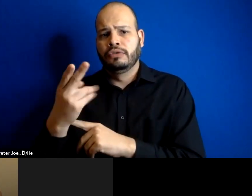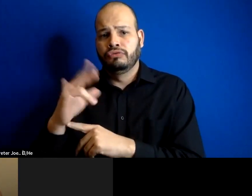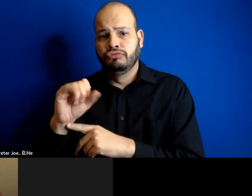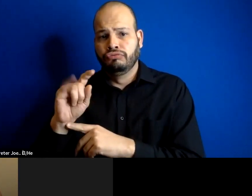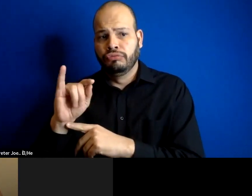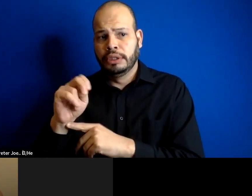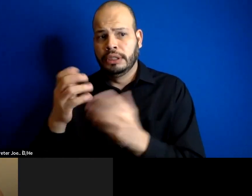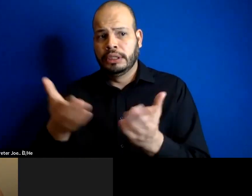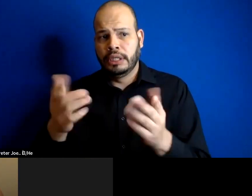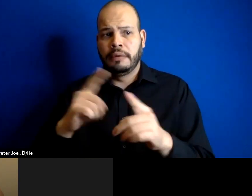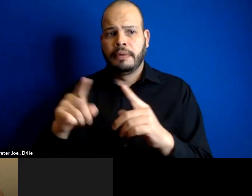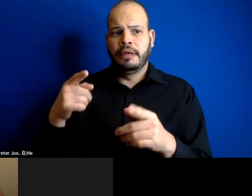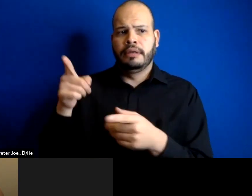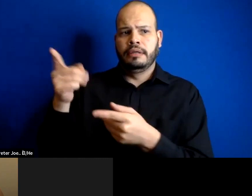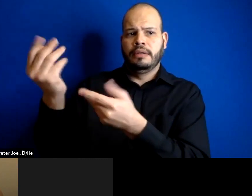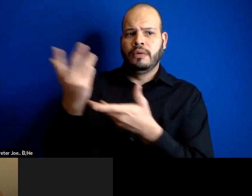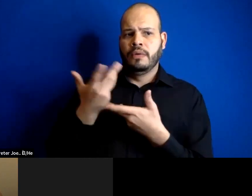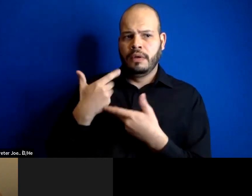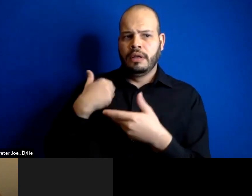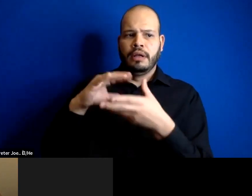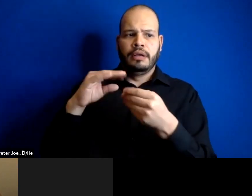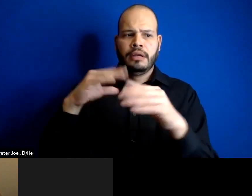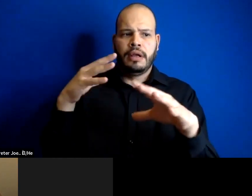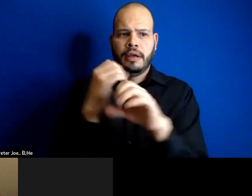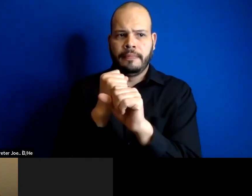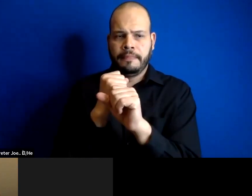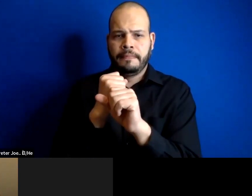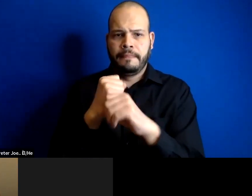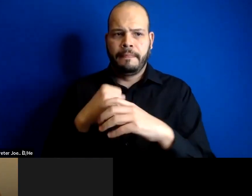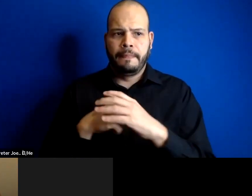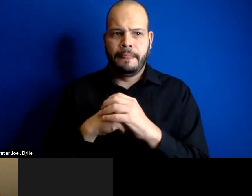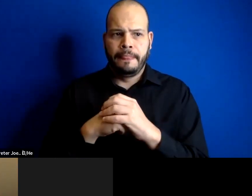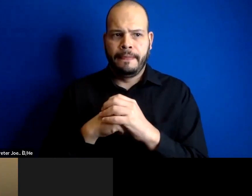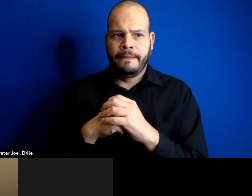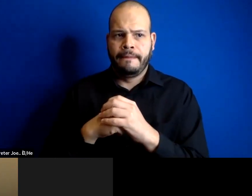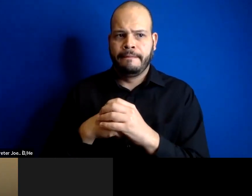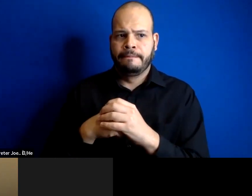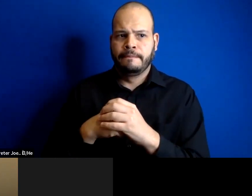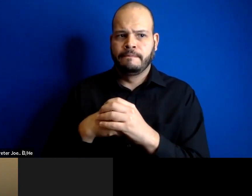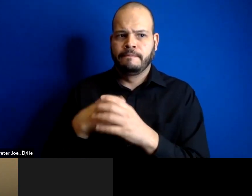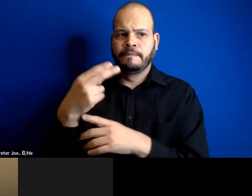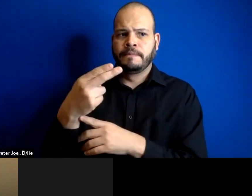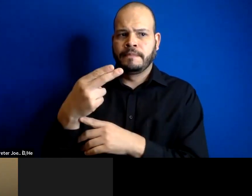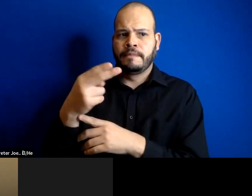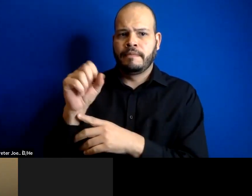summary of where we stood with the HFTP projects. Bear with me, I'm just trying to find